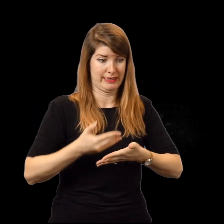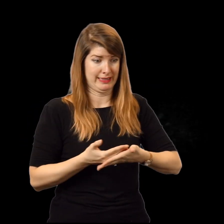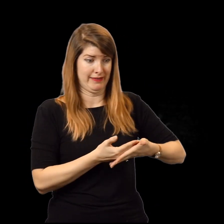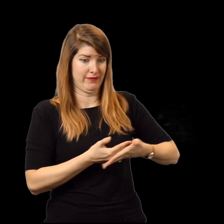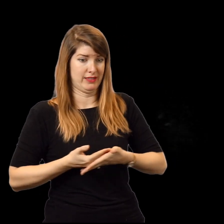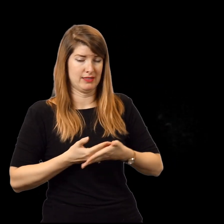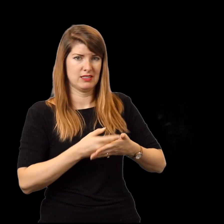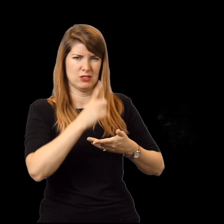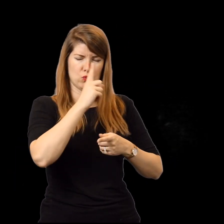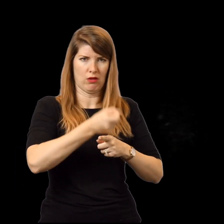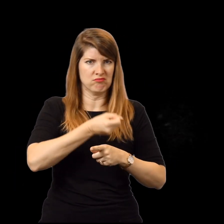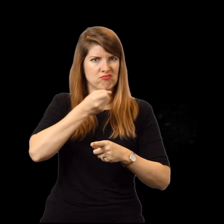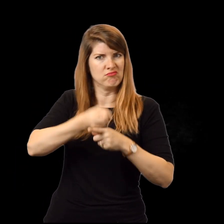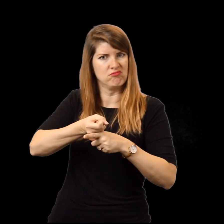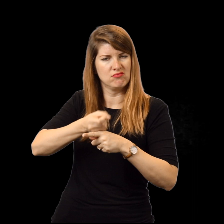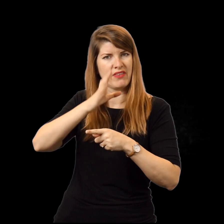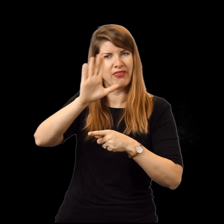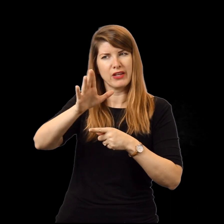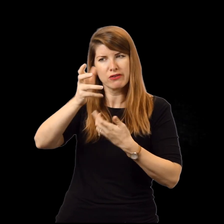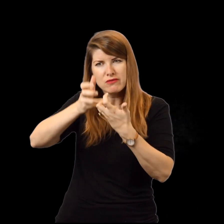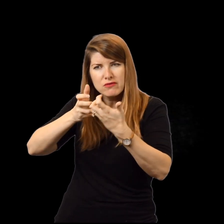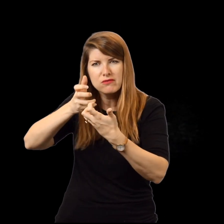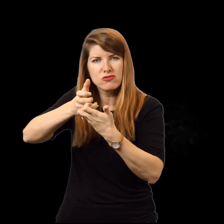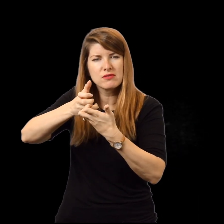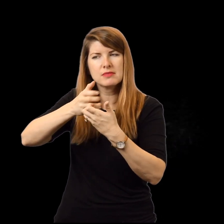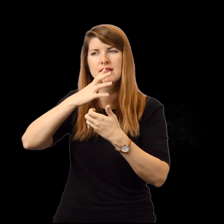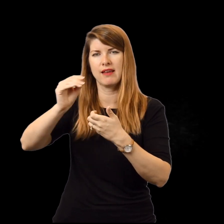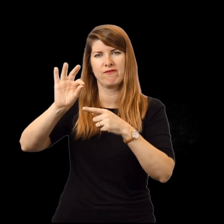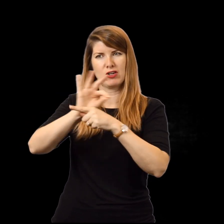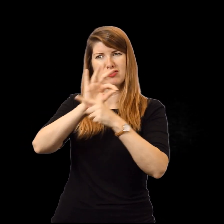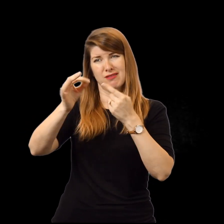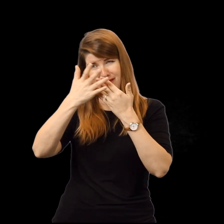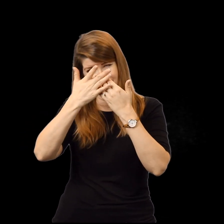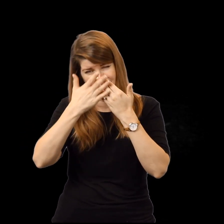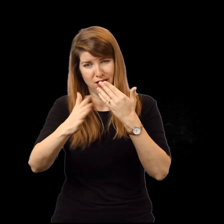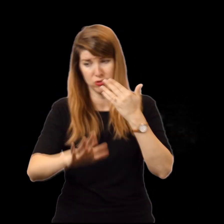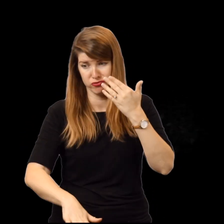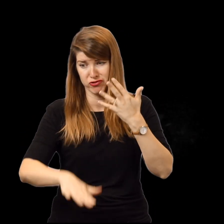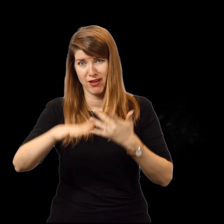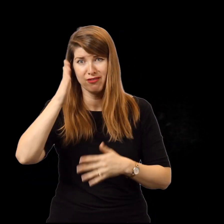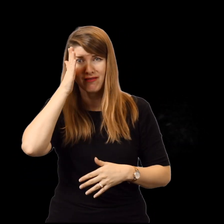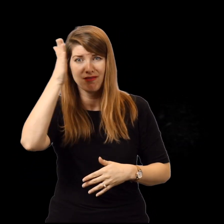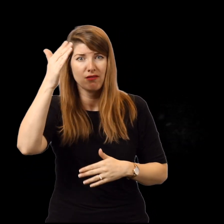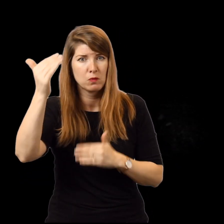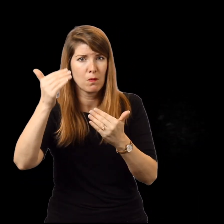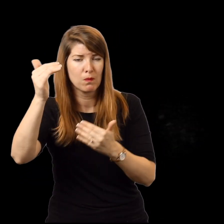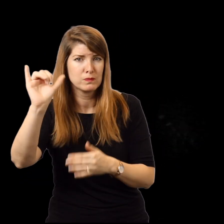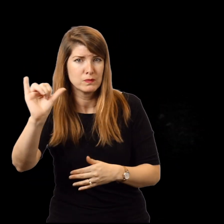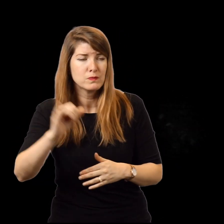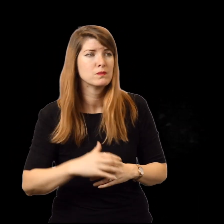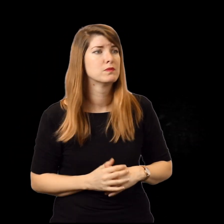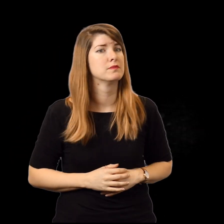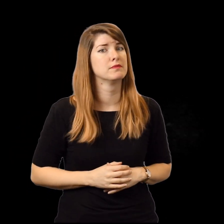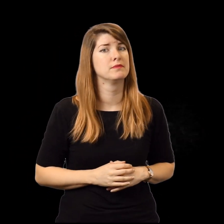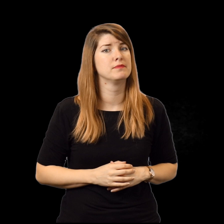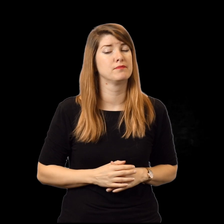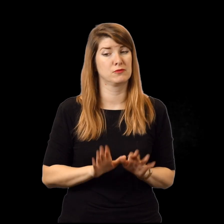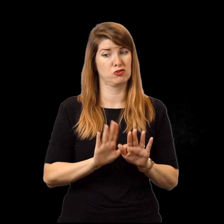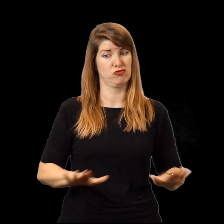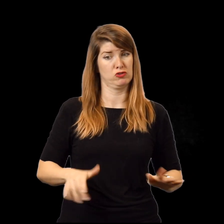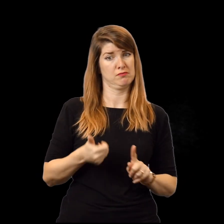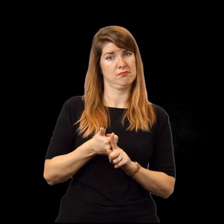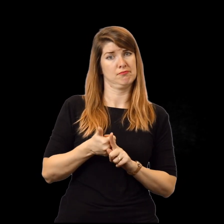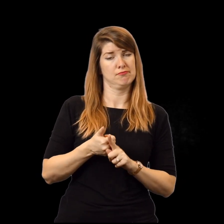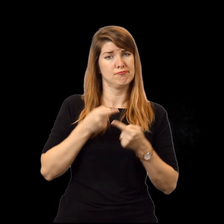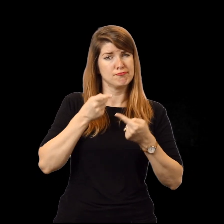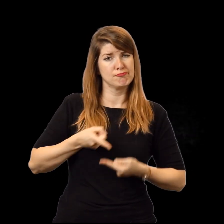predicted important aspects of adjustment and functioning throughout childhood and into adulthood. Children who